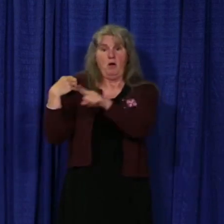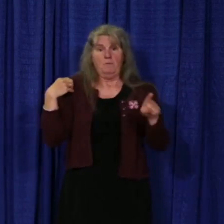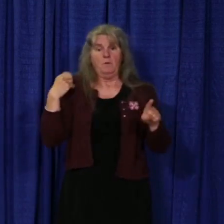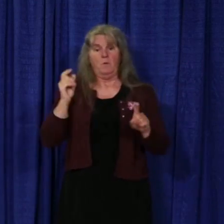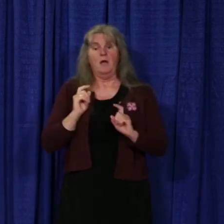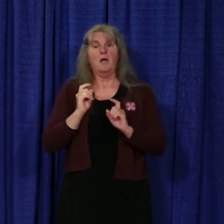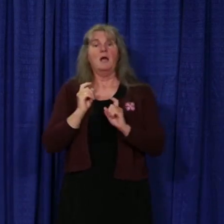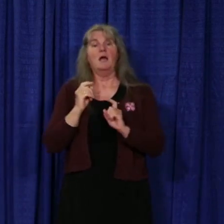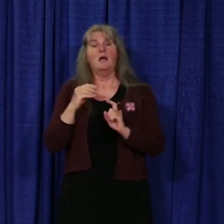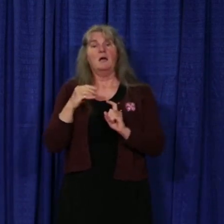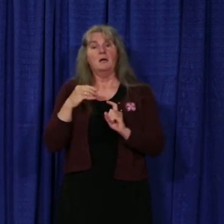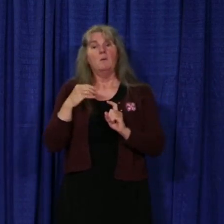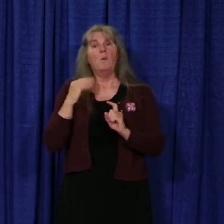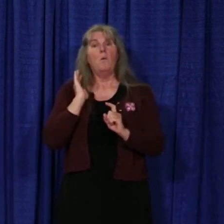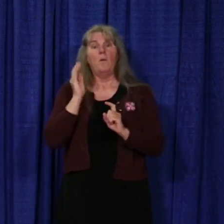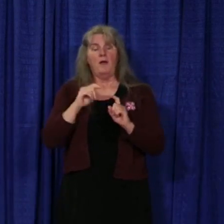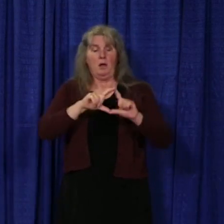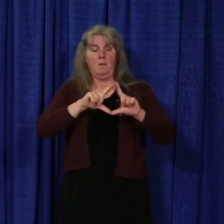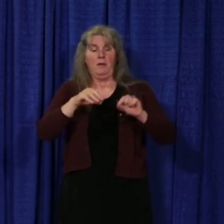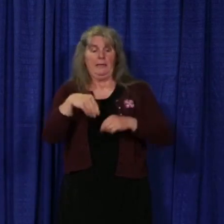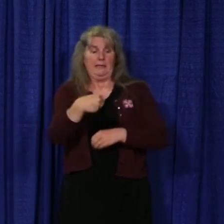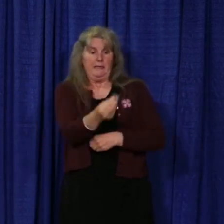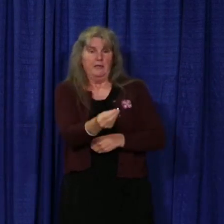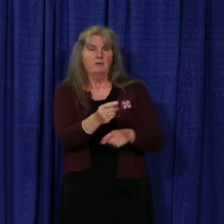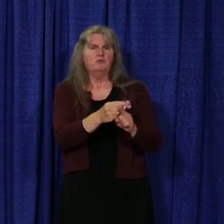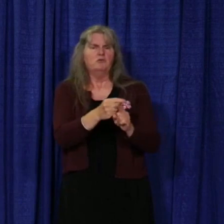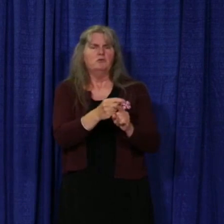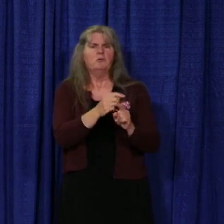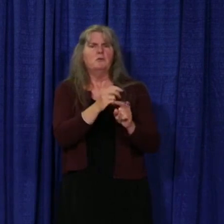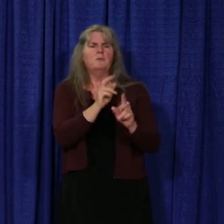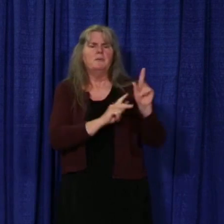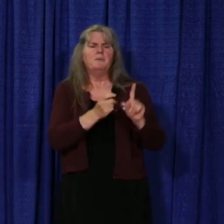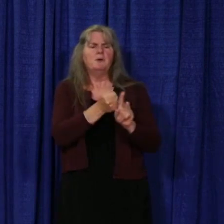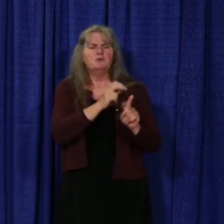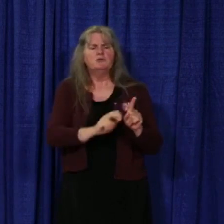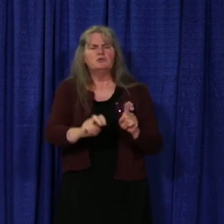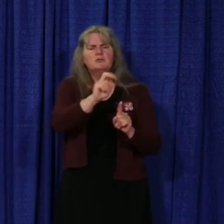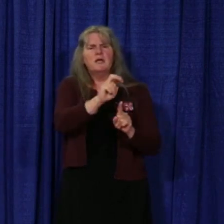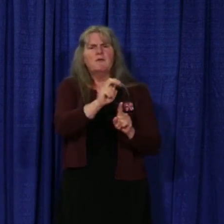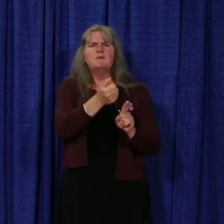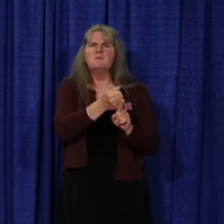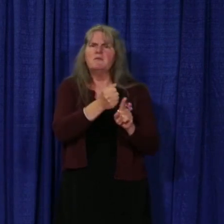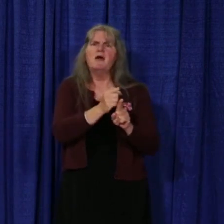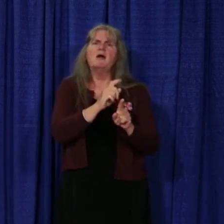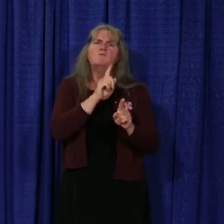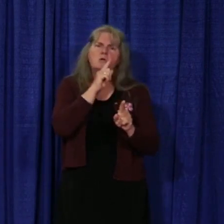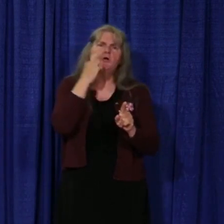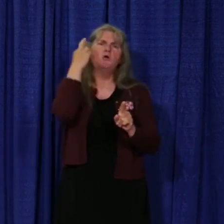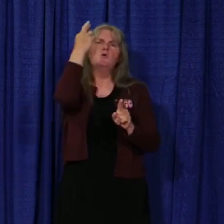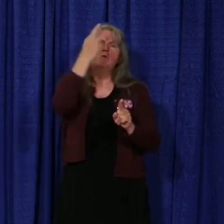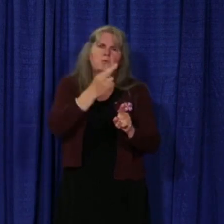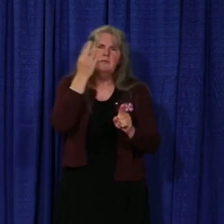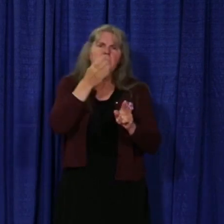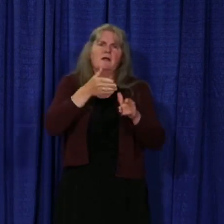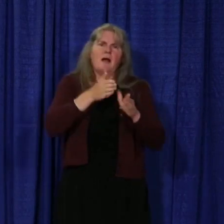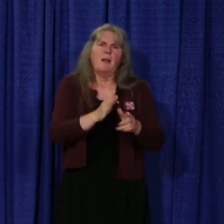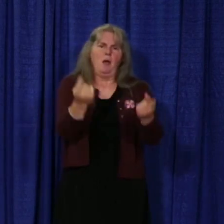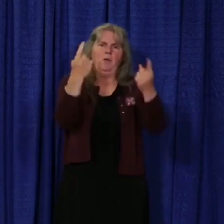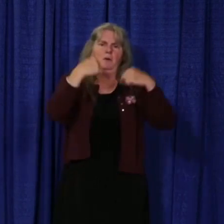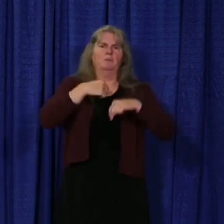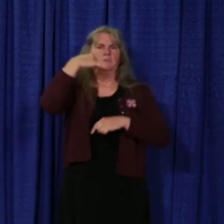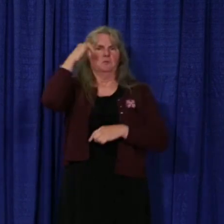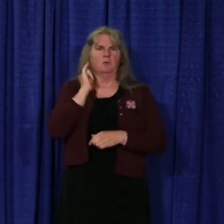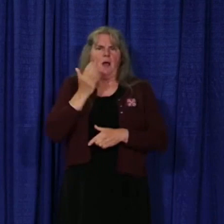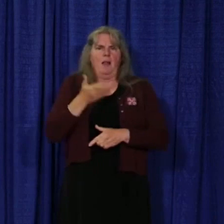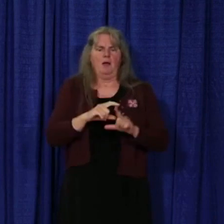issue visitor decals to travelers who have a legitimate reason for being here in the